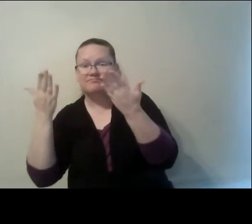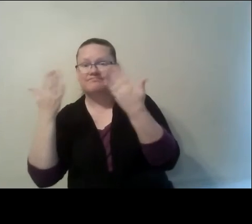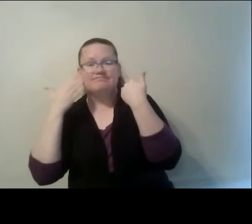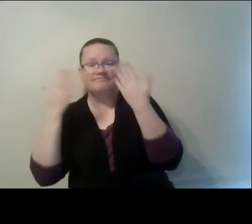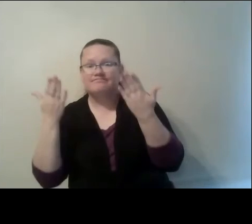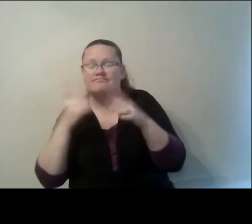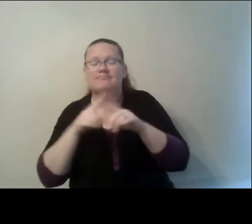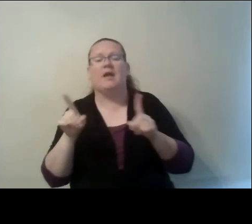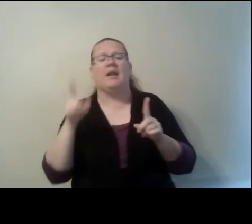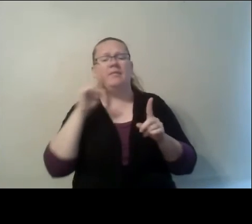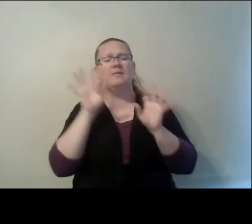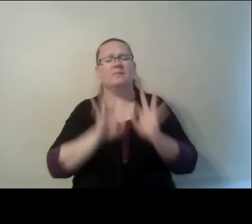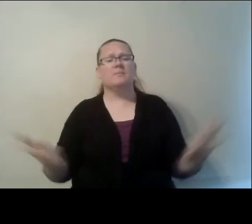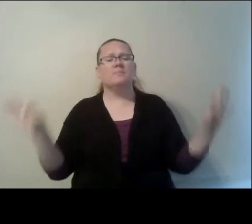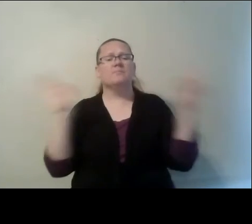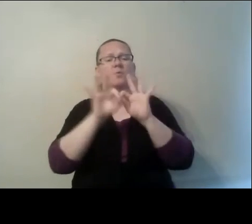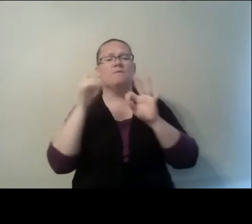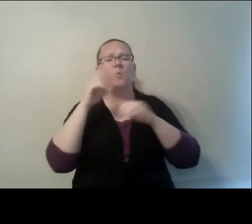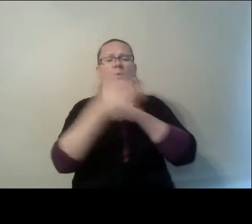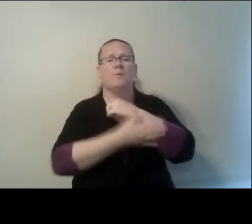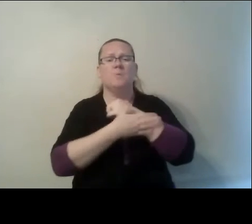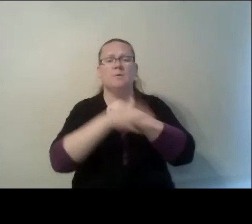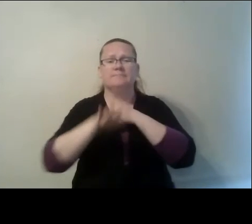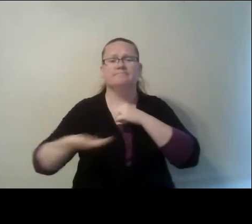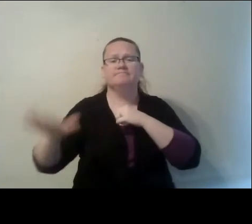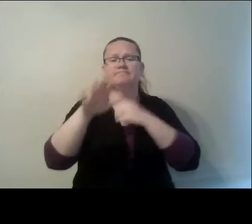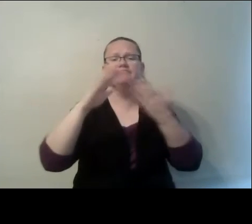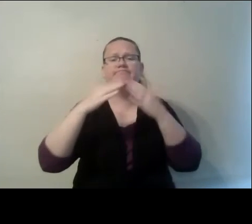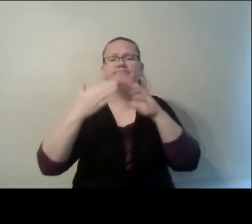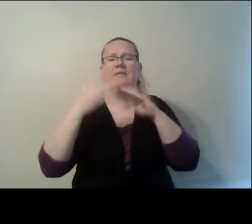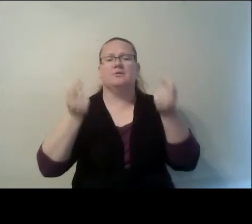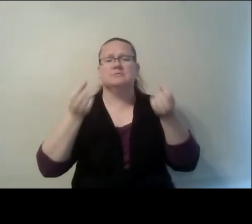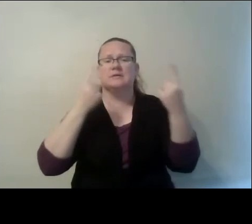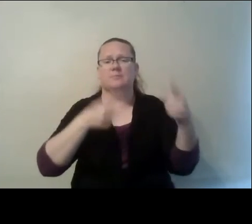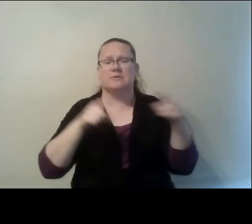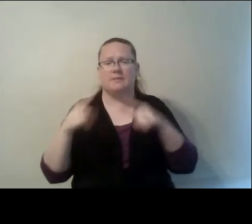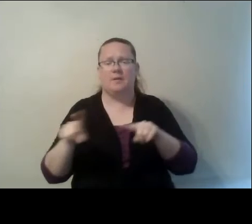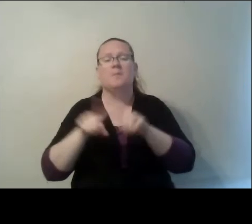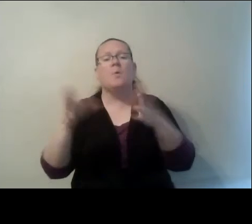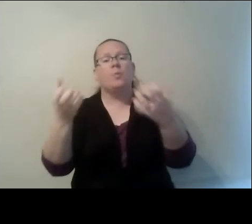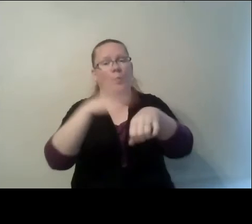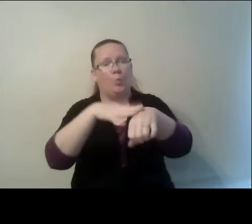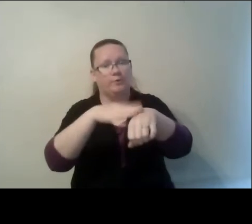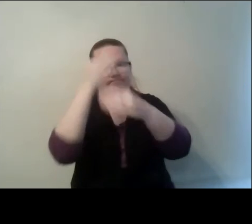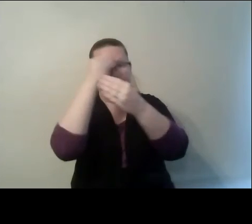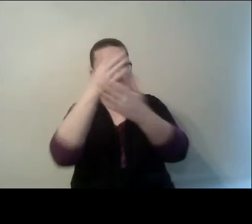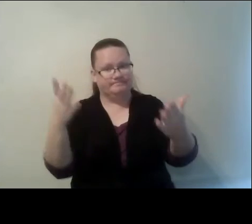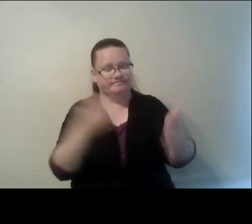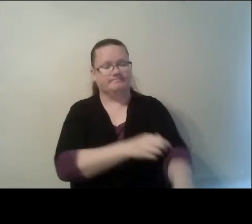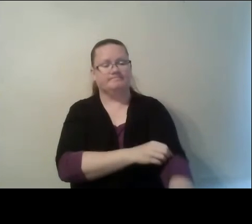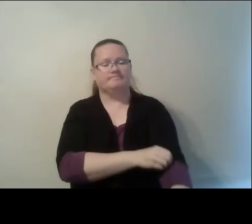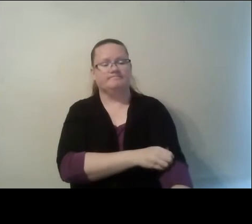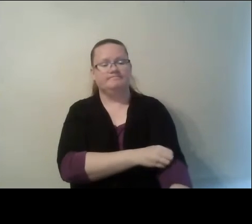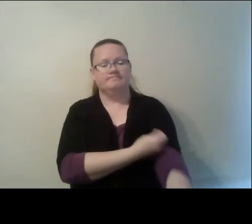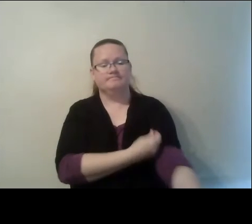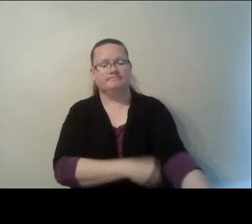it's important for the community to kind of understand what's happening. And I just want to warn the community that again, as we report these, you're